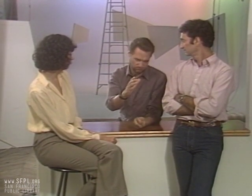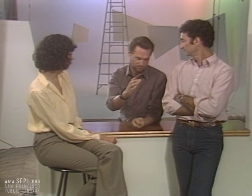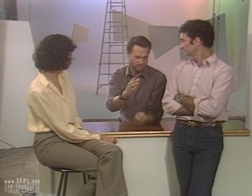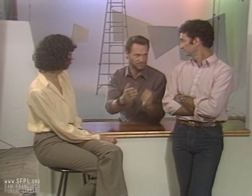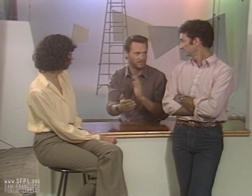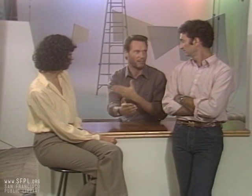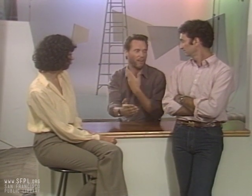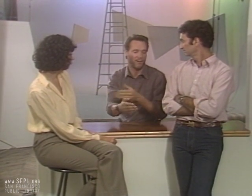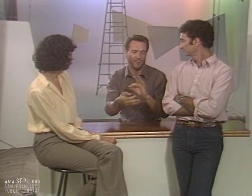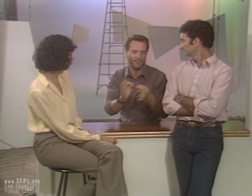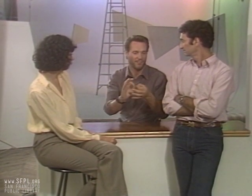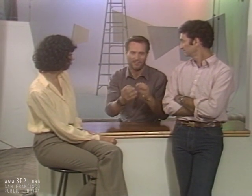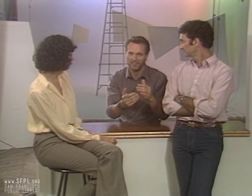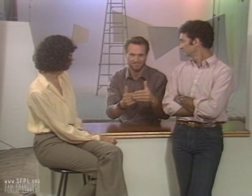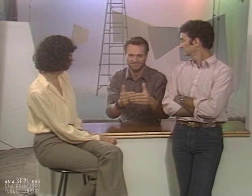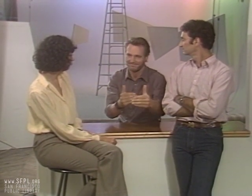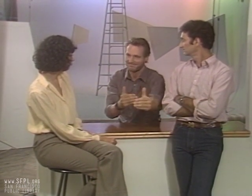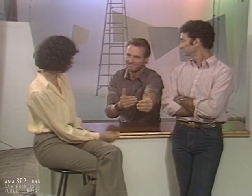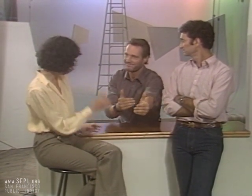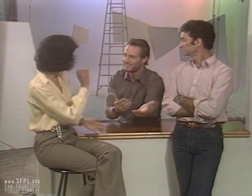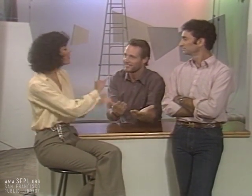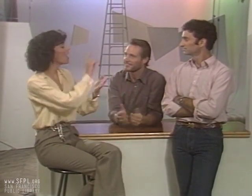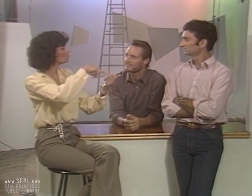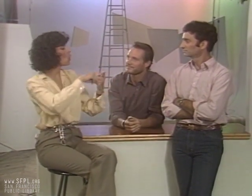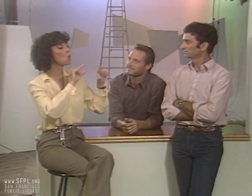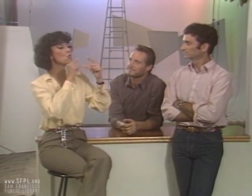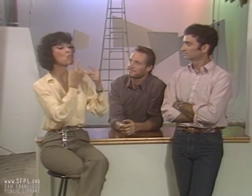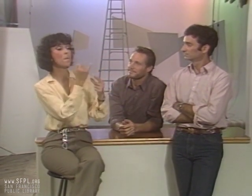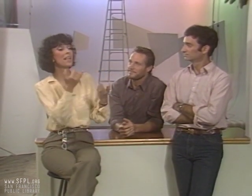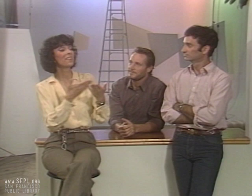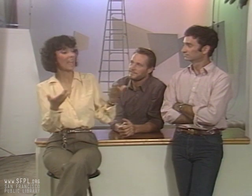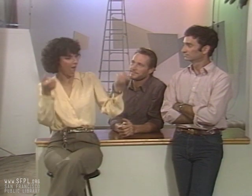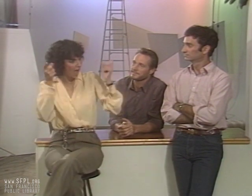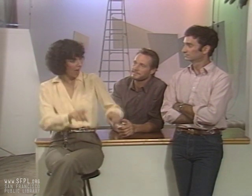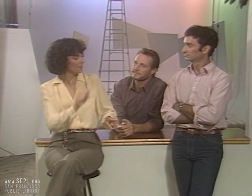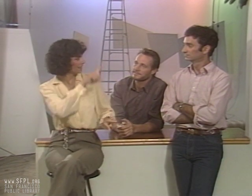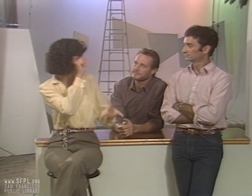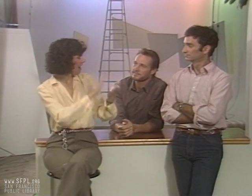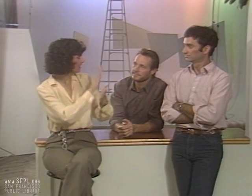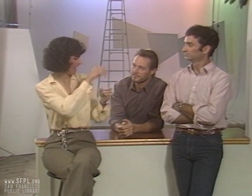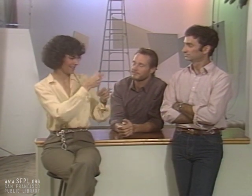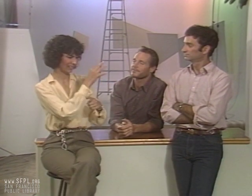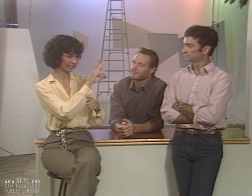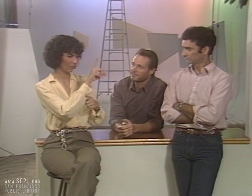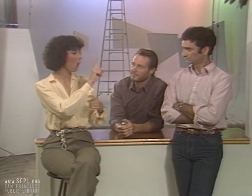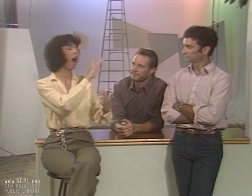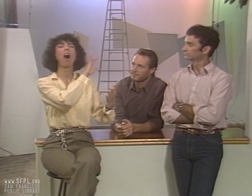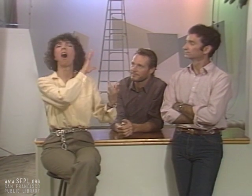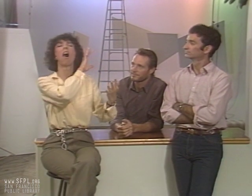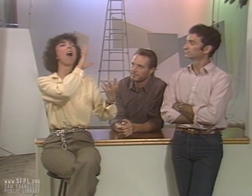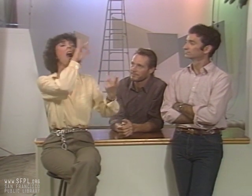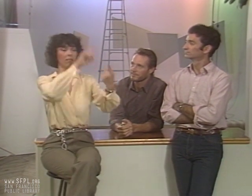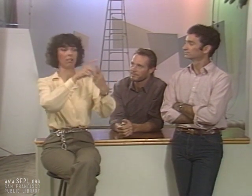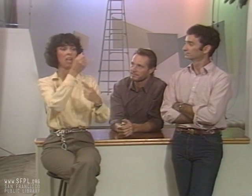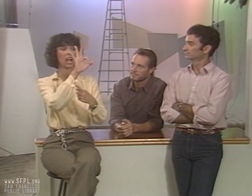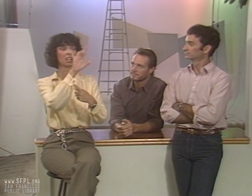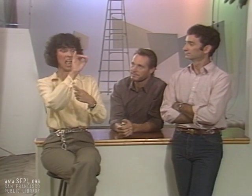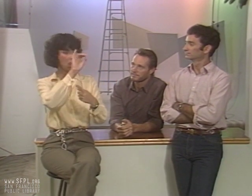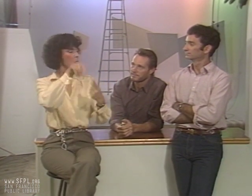been doing ever since. That's when we really started working together as a group, back in 1971. But it wasn't until 1980